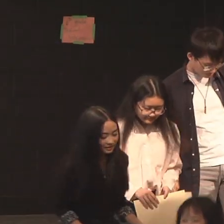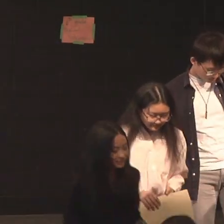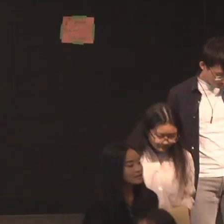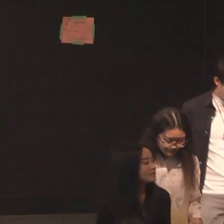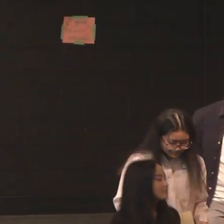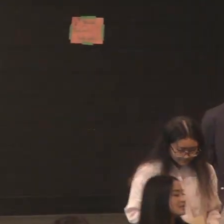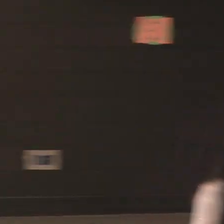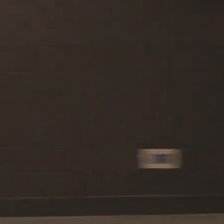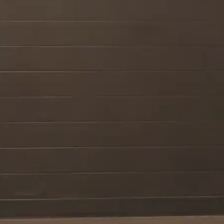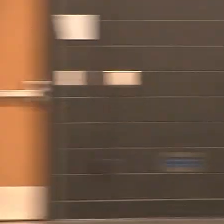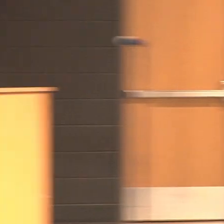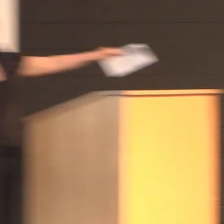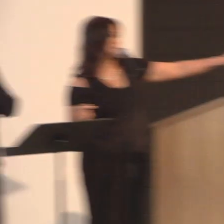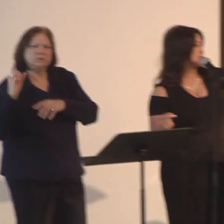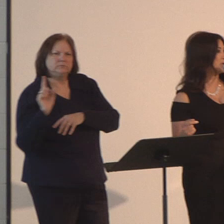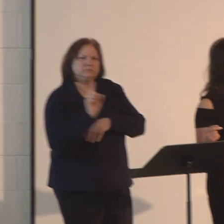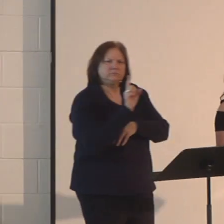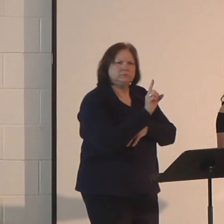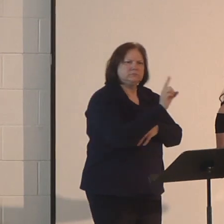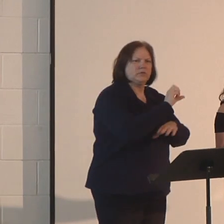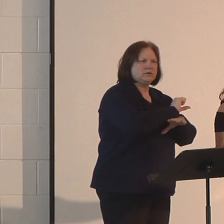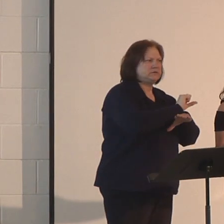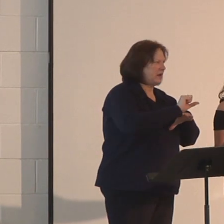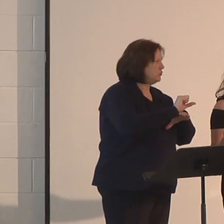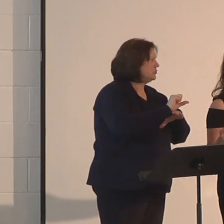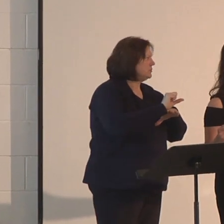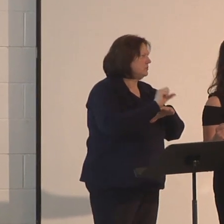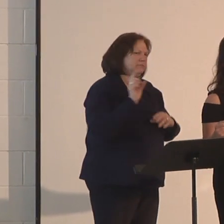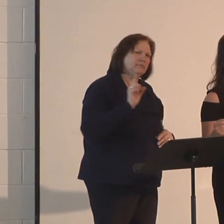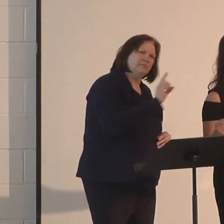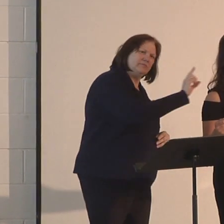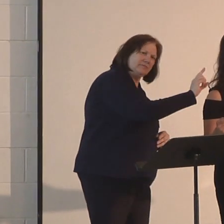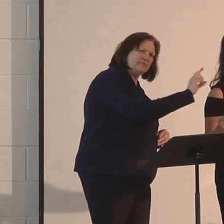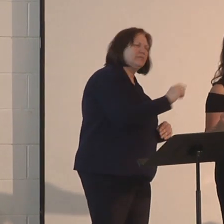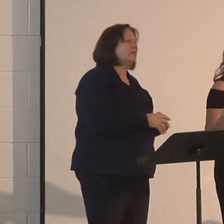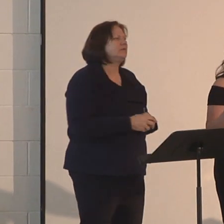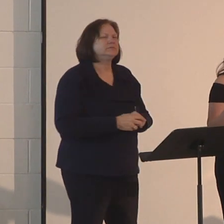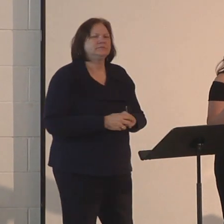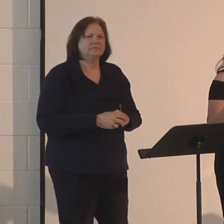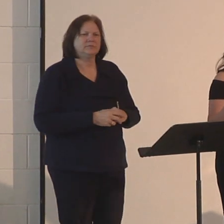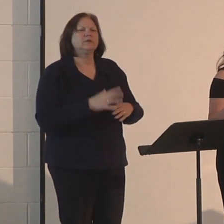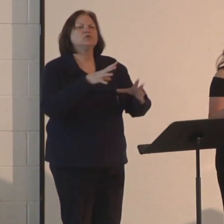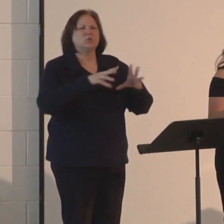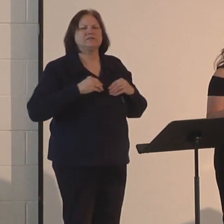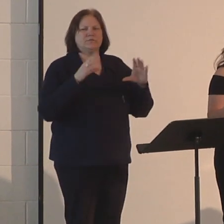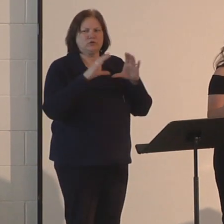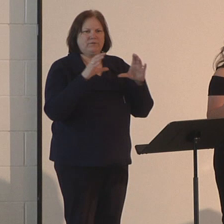you walk off the stage to your right for your certificates,